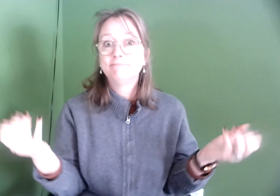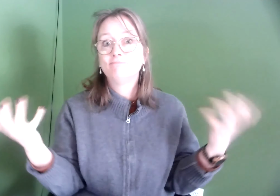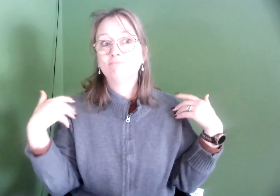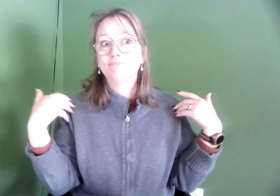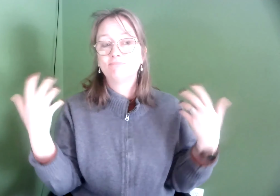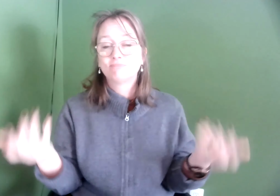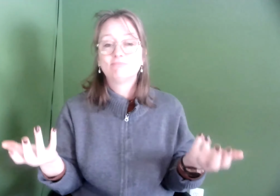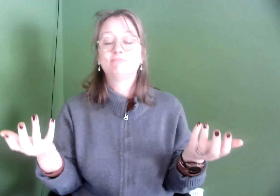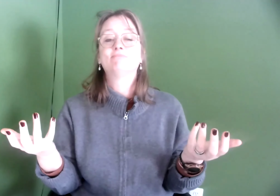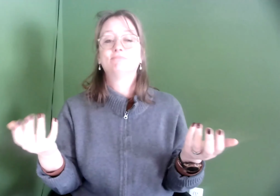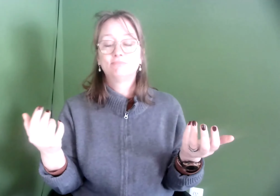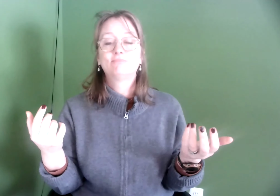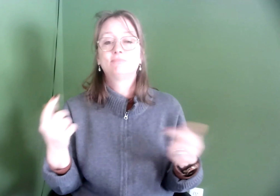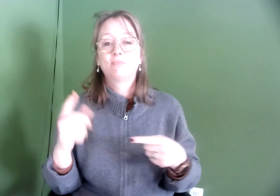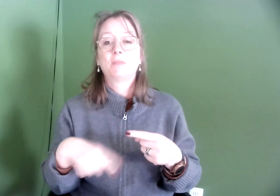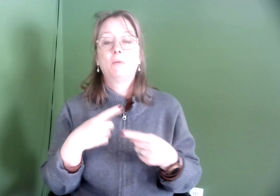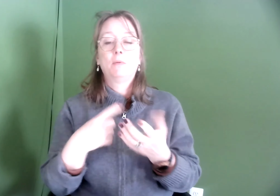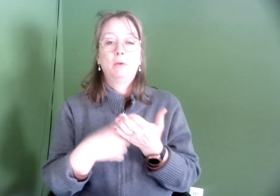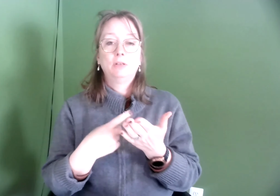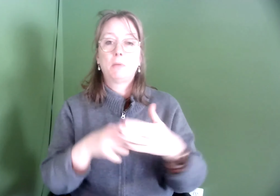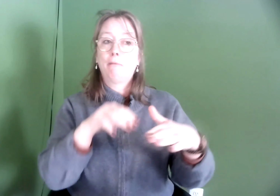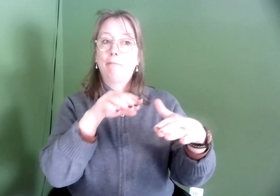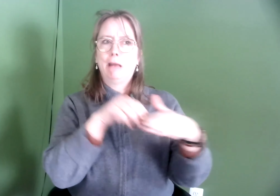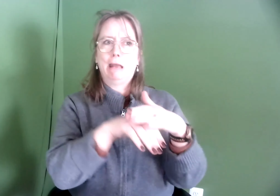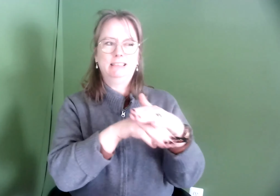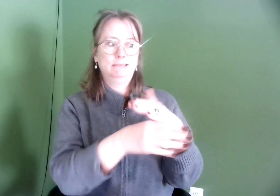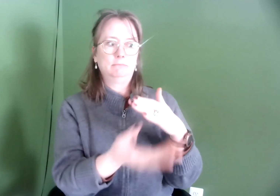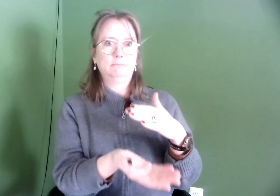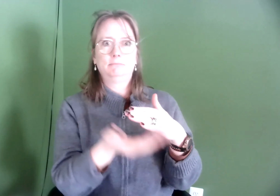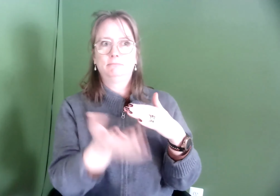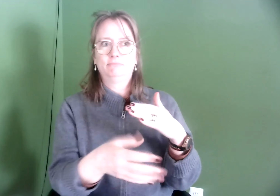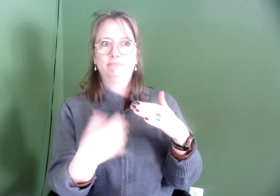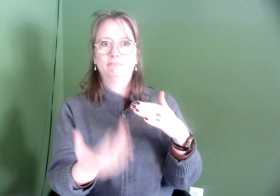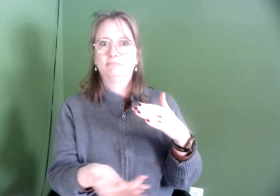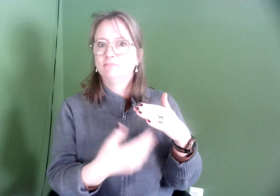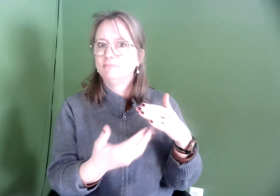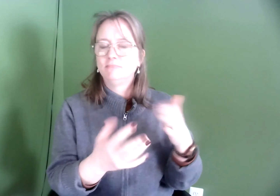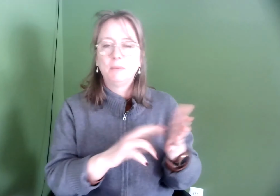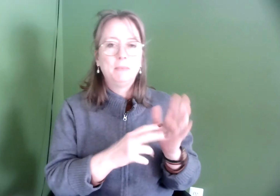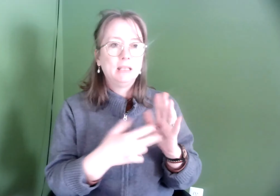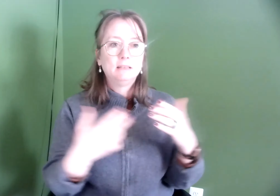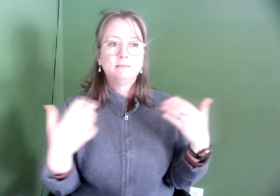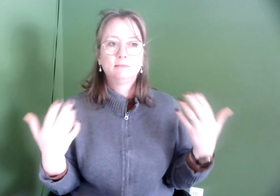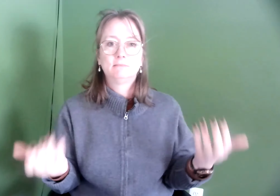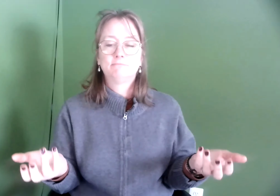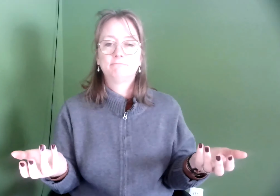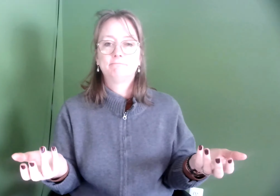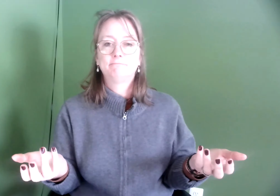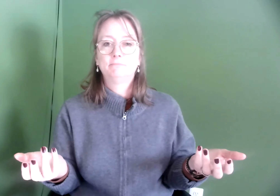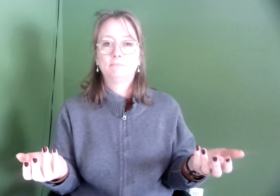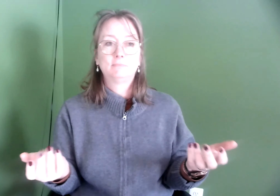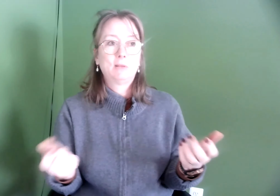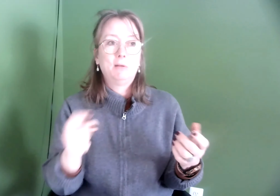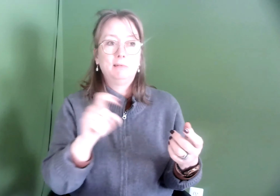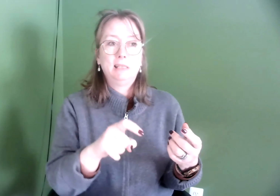so when we talk about access, it has to go even to be the one little